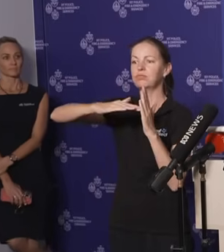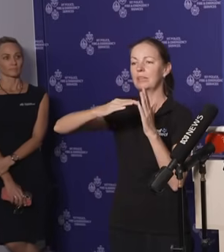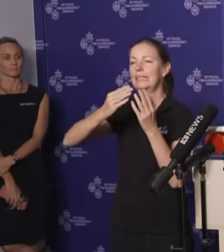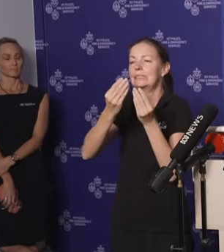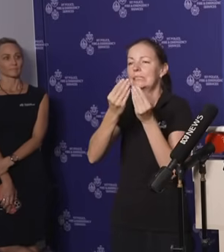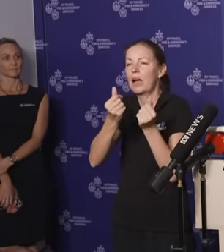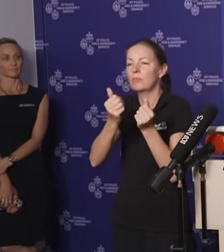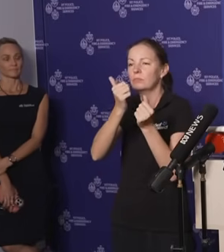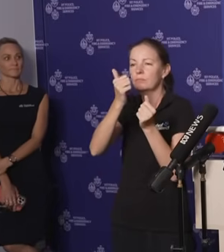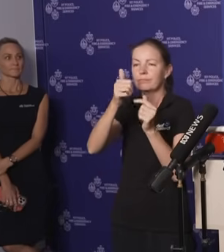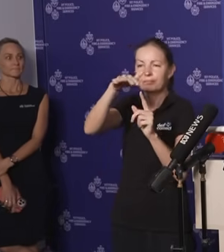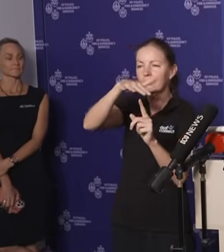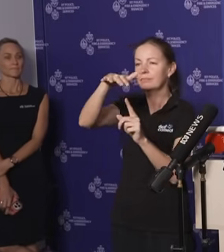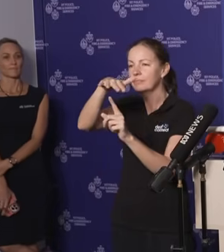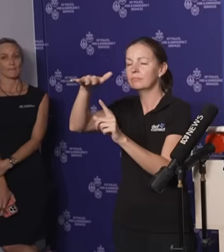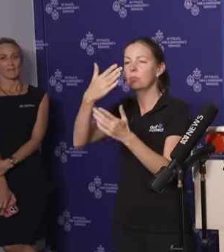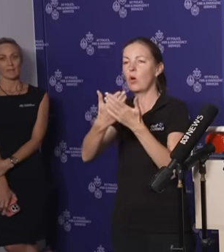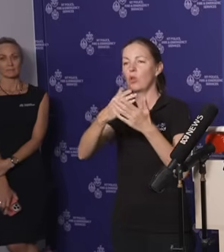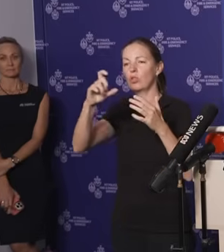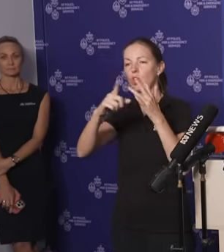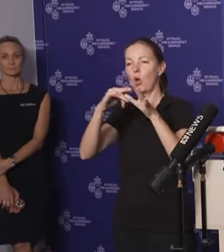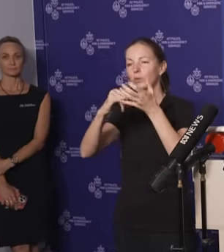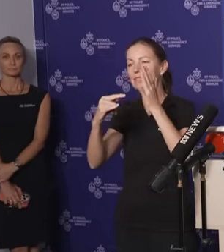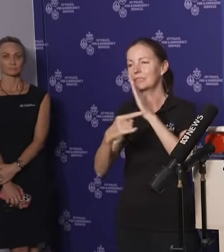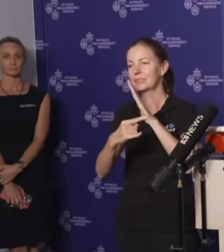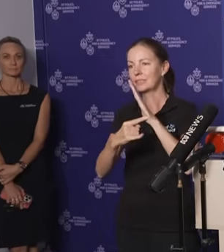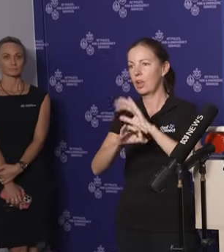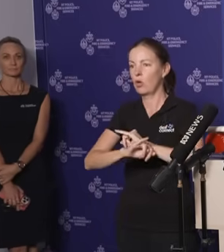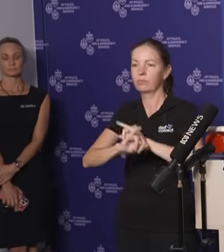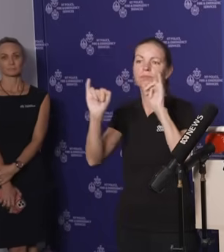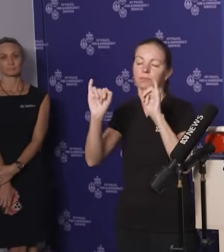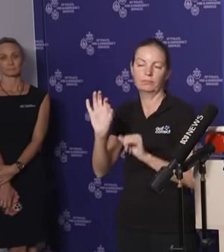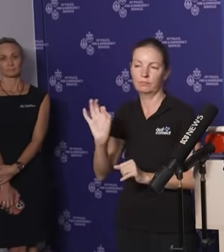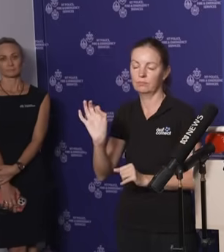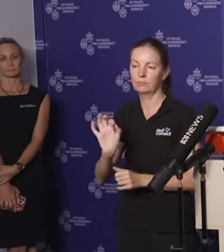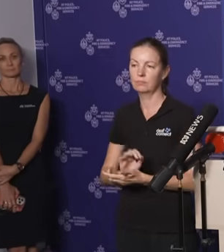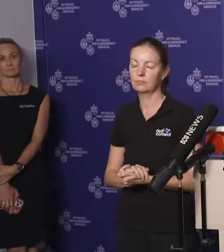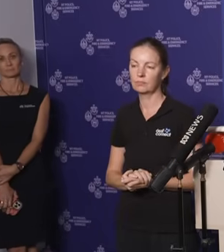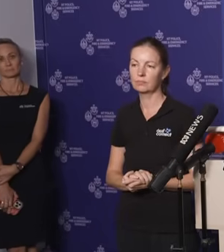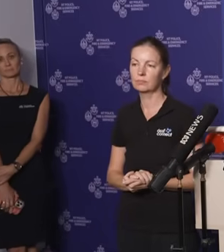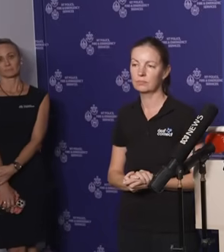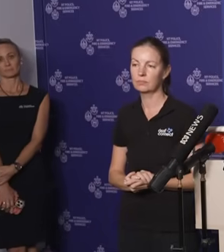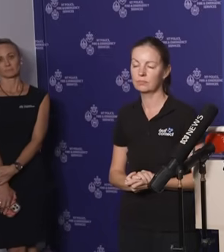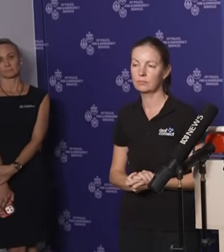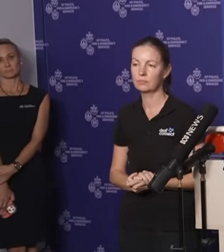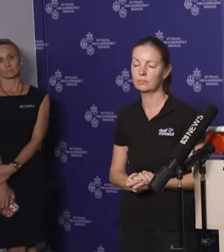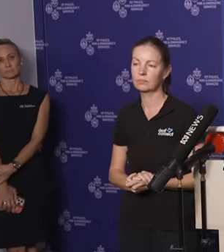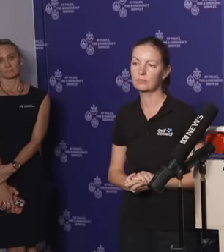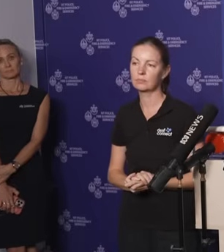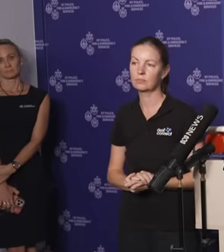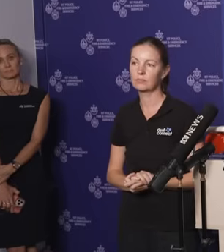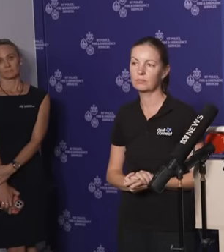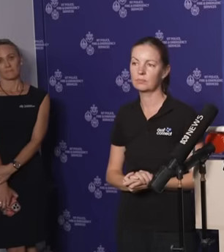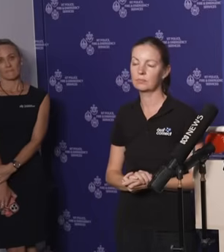coastal areas. Wakapa, America, Rumo, Girakabi, Winger. Arab, who I had